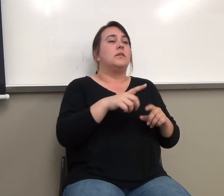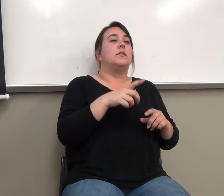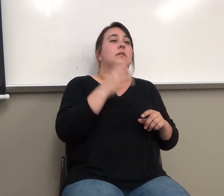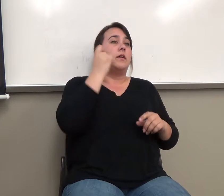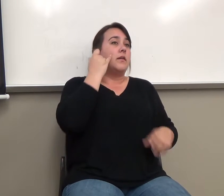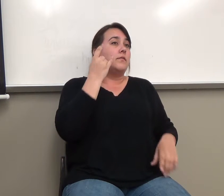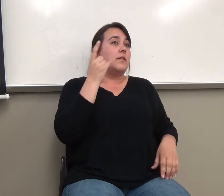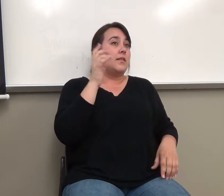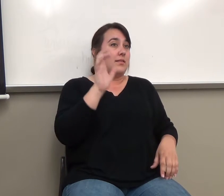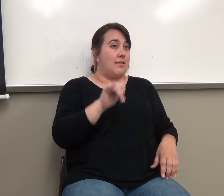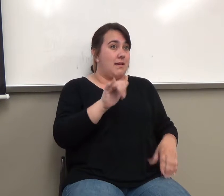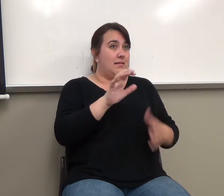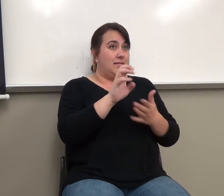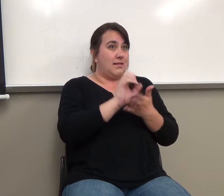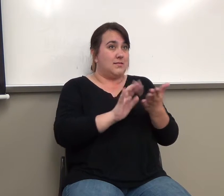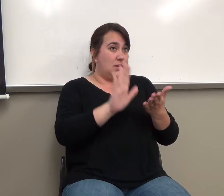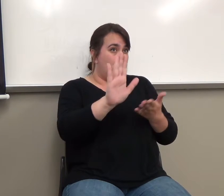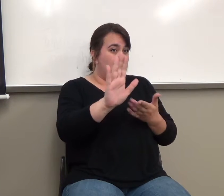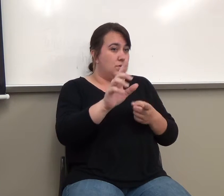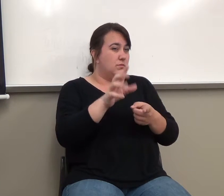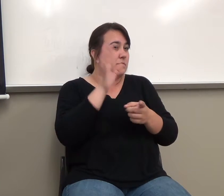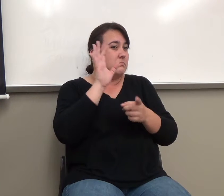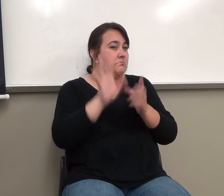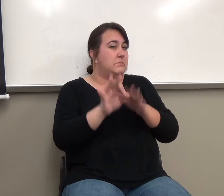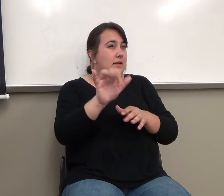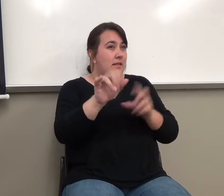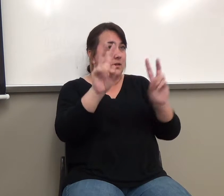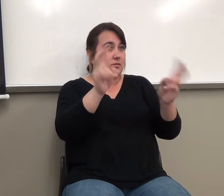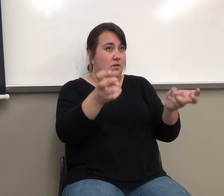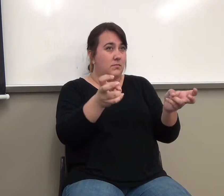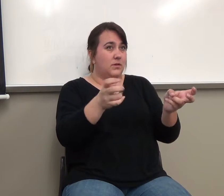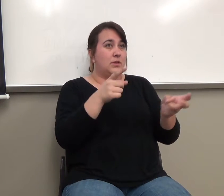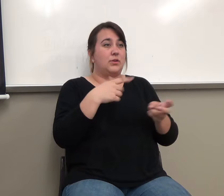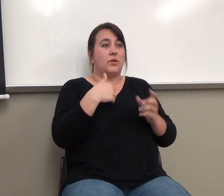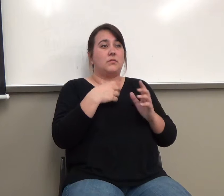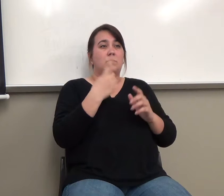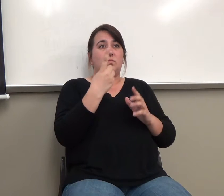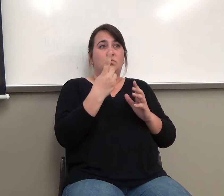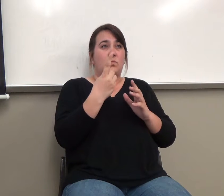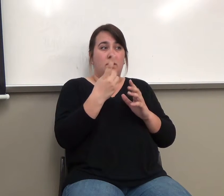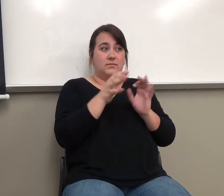that essay and that sentence were all you had in the first paragraph, you'd be